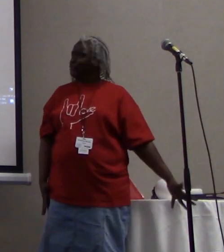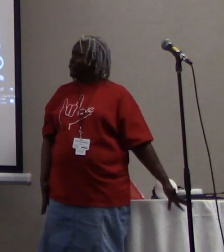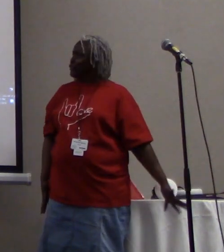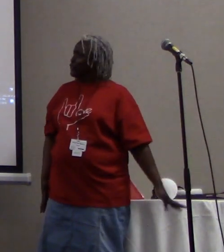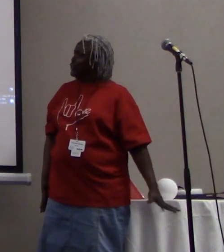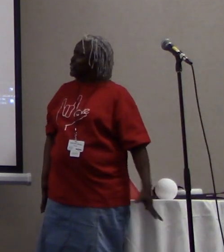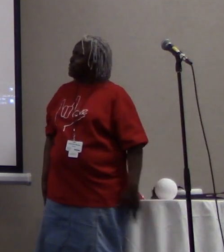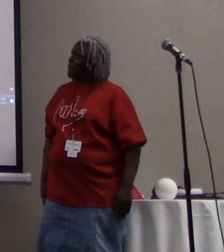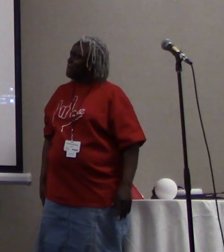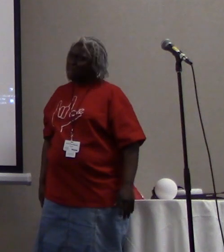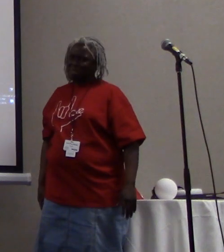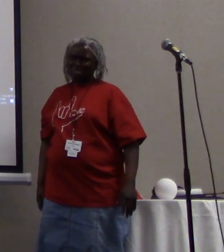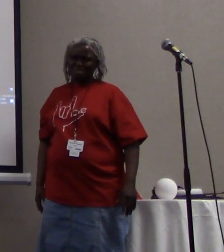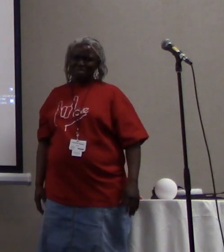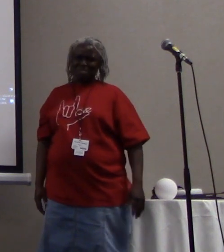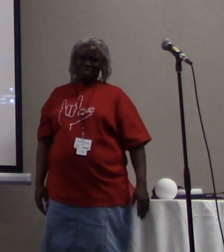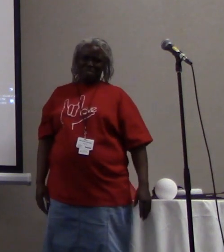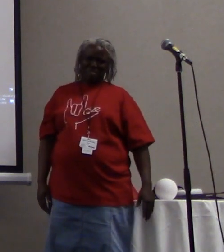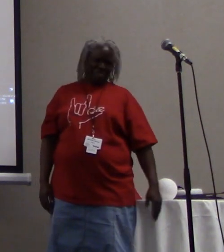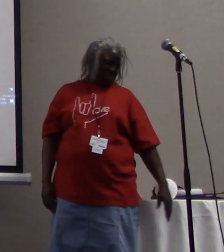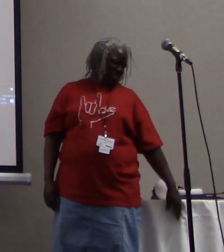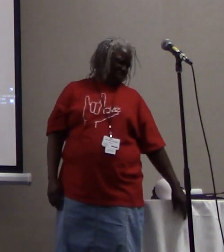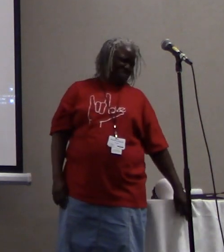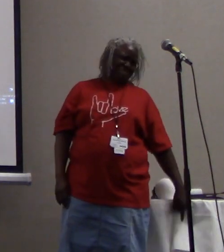Oh, all right. Knock it